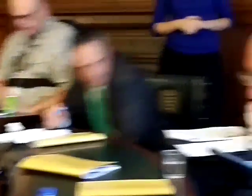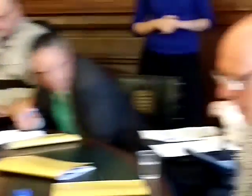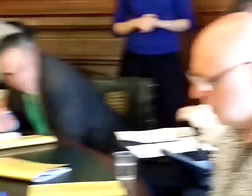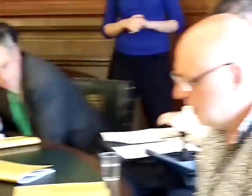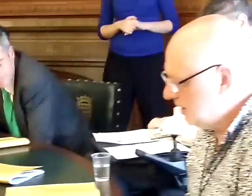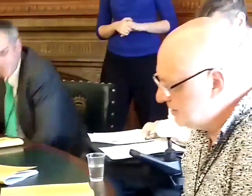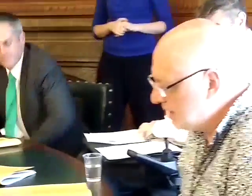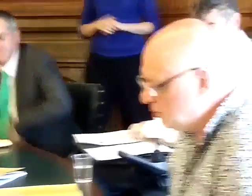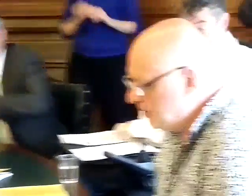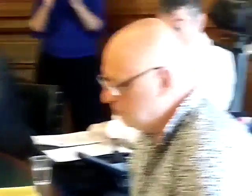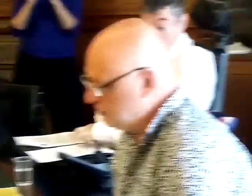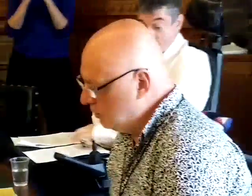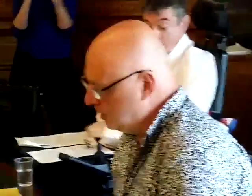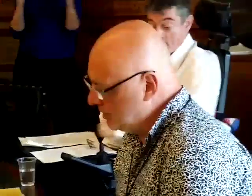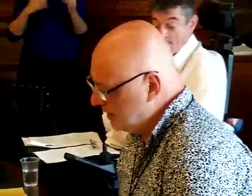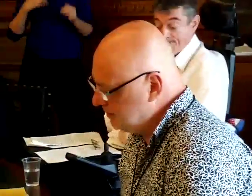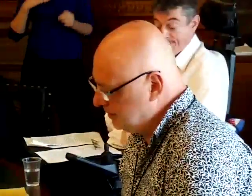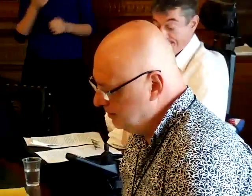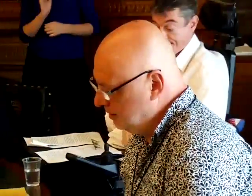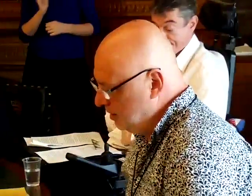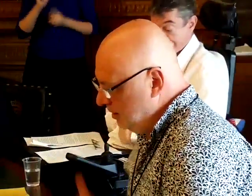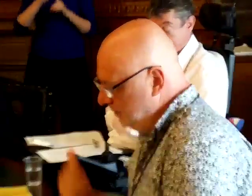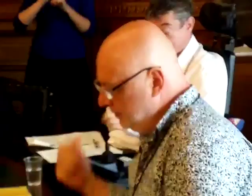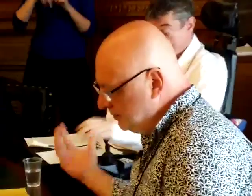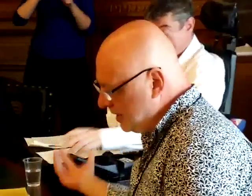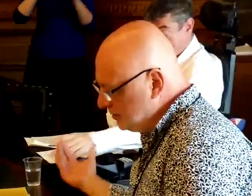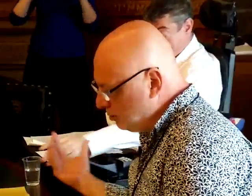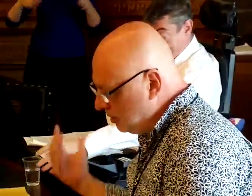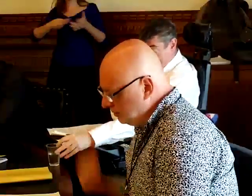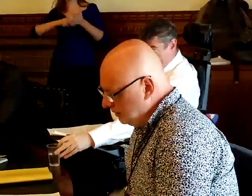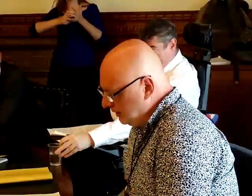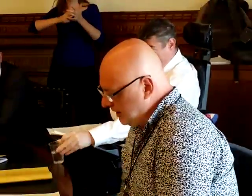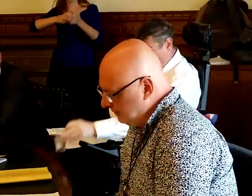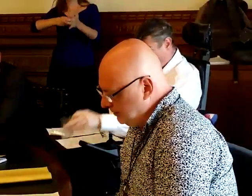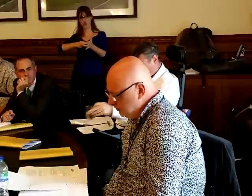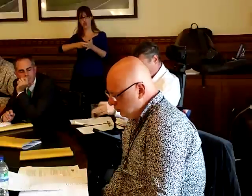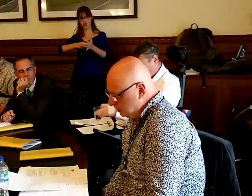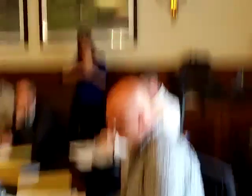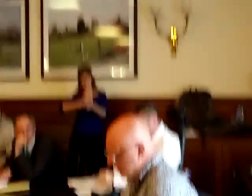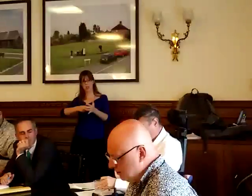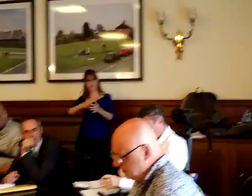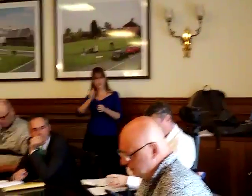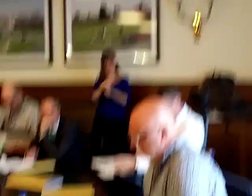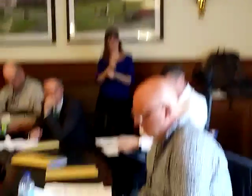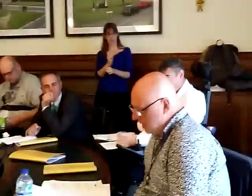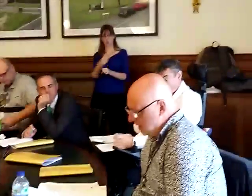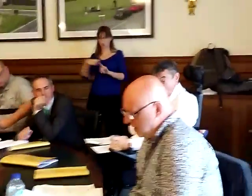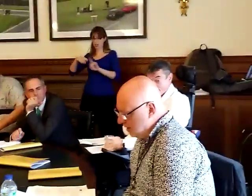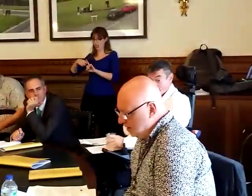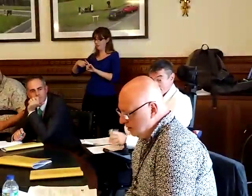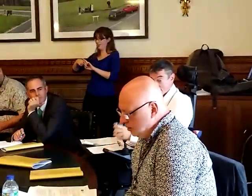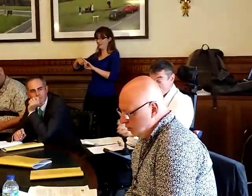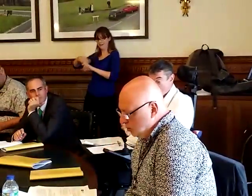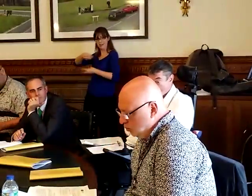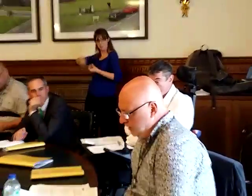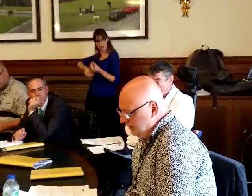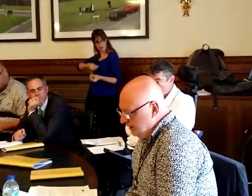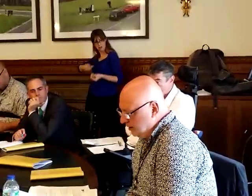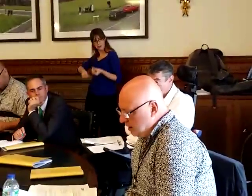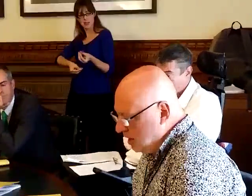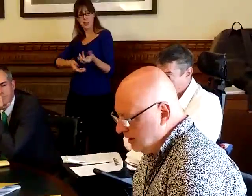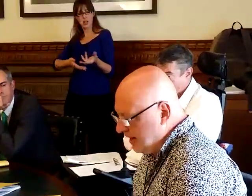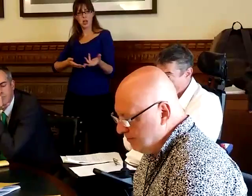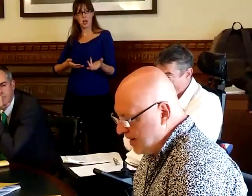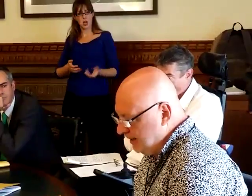Equalize is a disabled people's organisation that does what Kevin talked about.